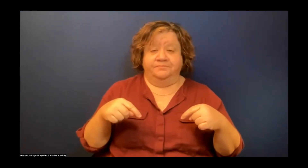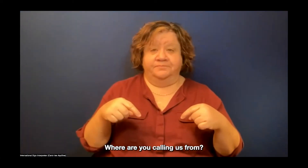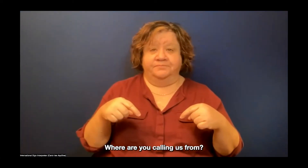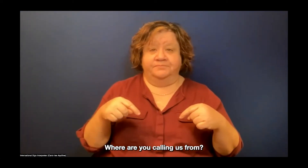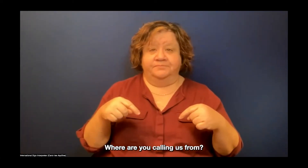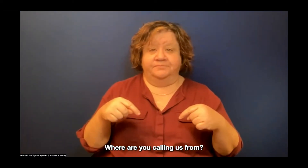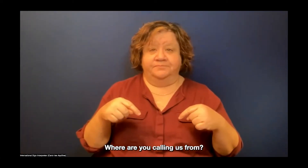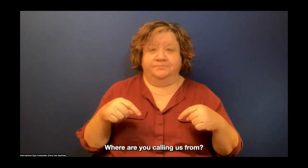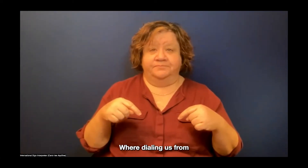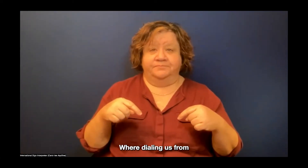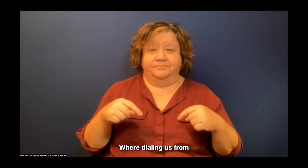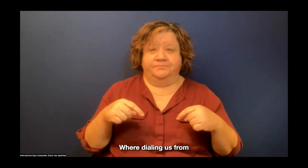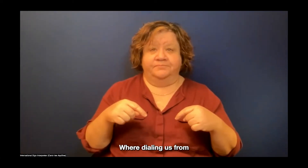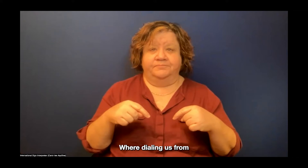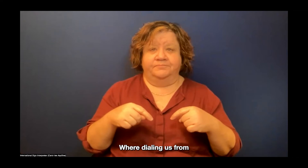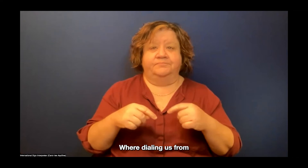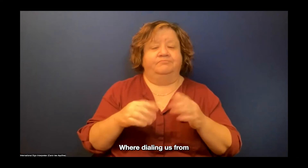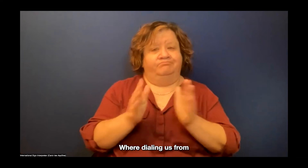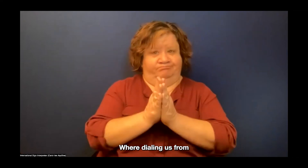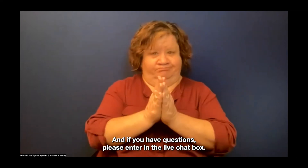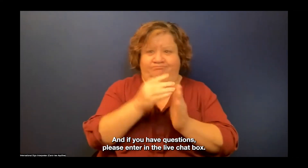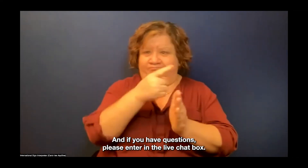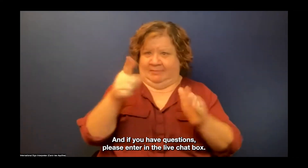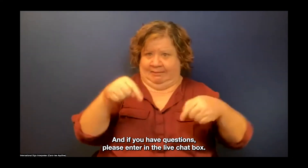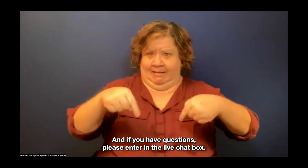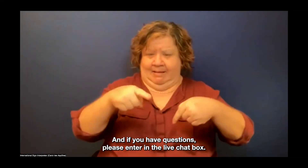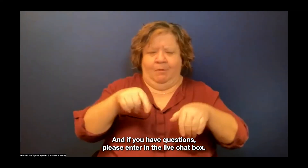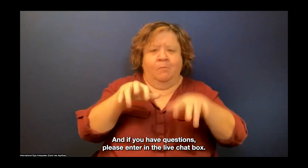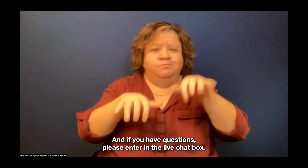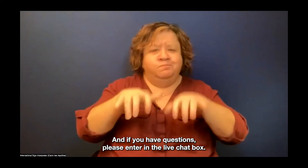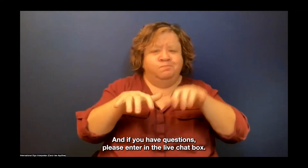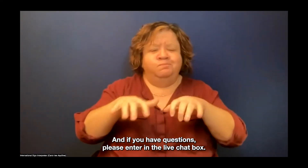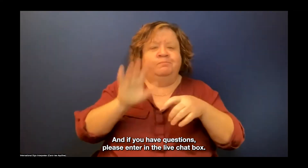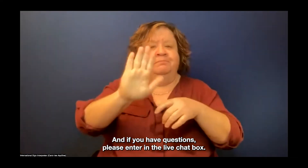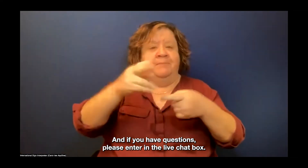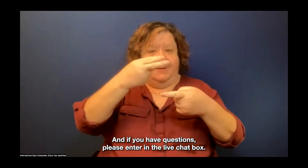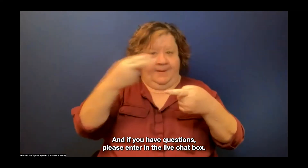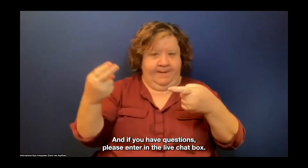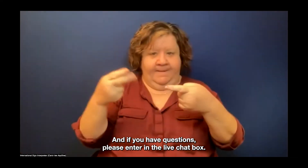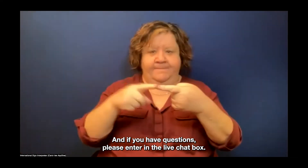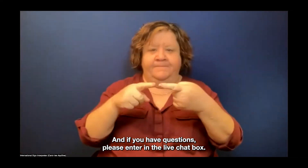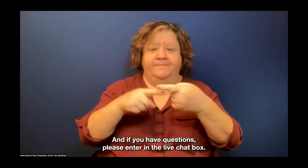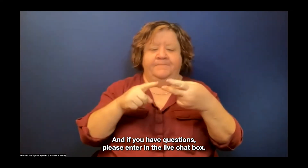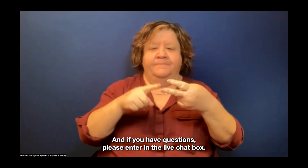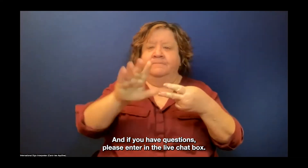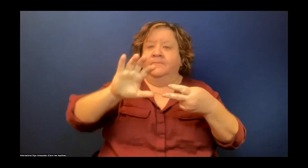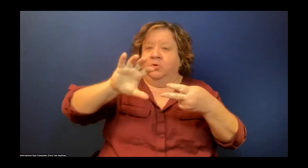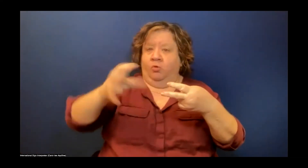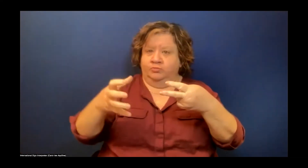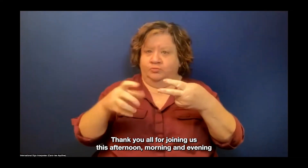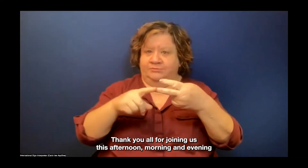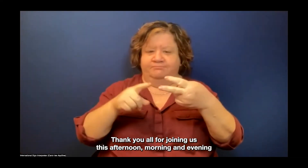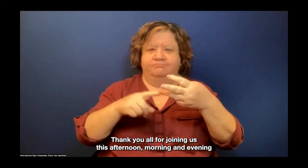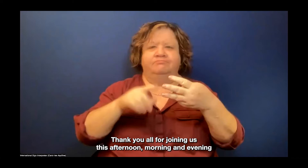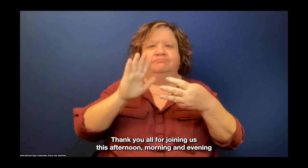enter your names, where you're calling us from, where you're dialing us from, and if you have questions, please enter in the live